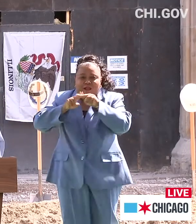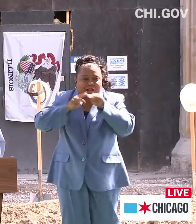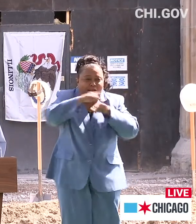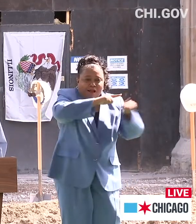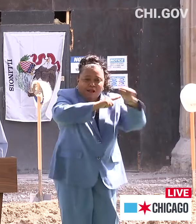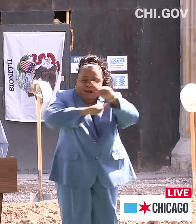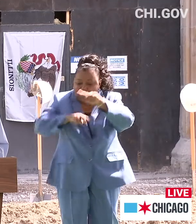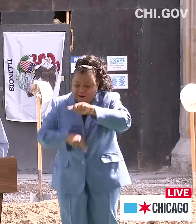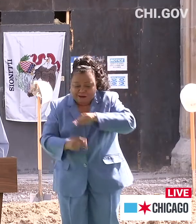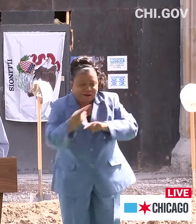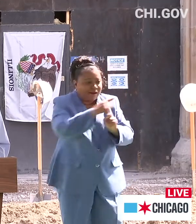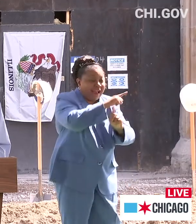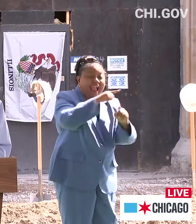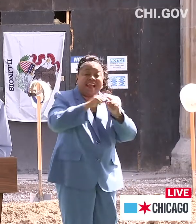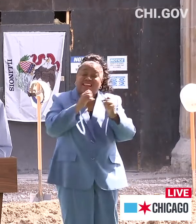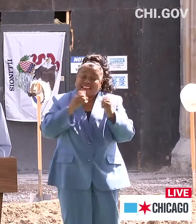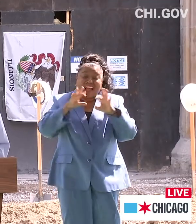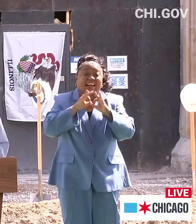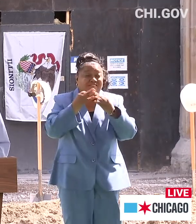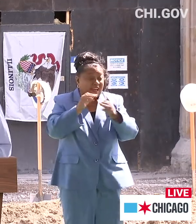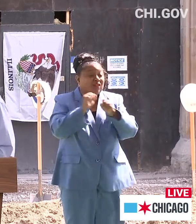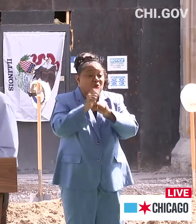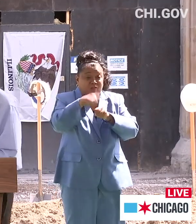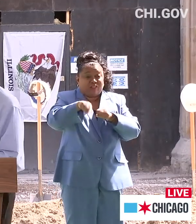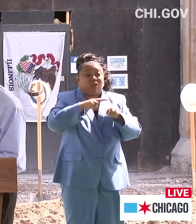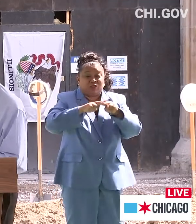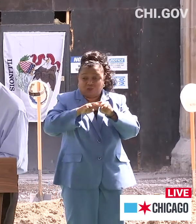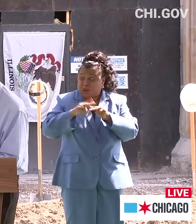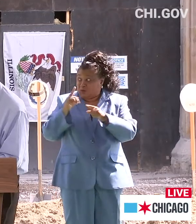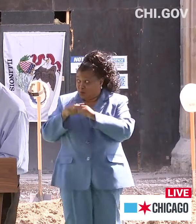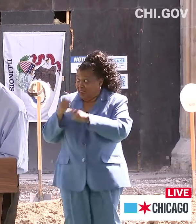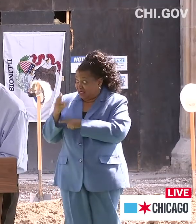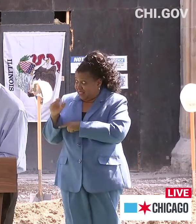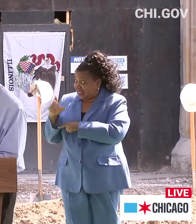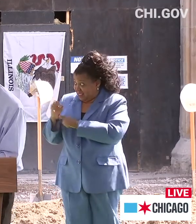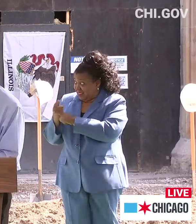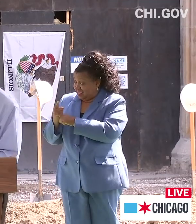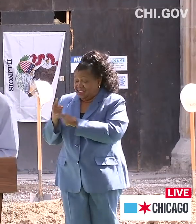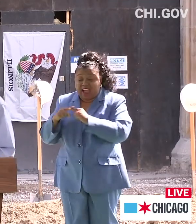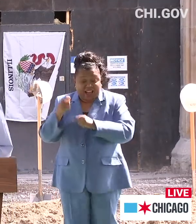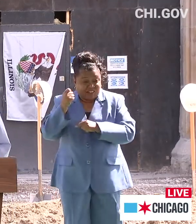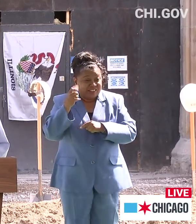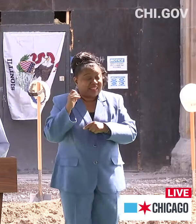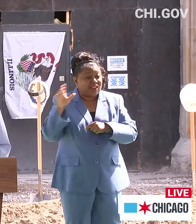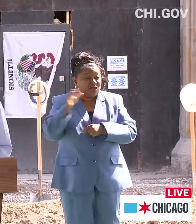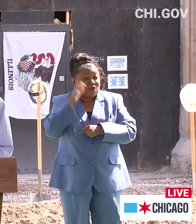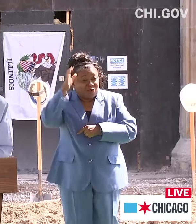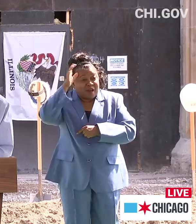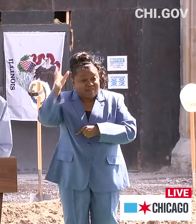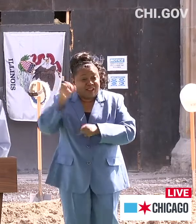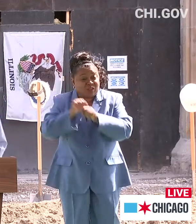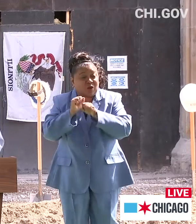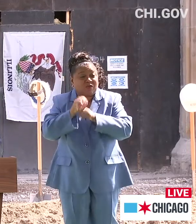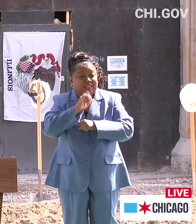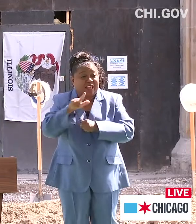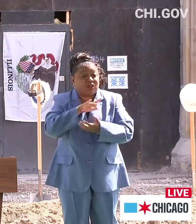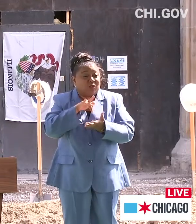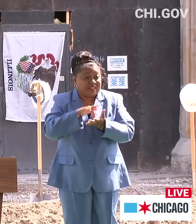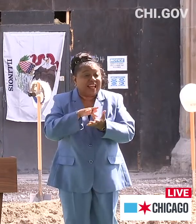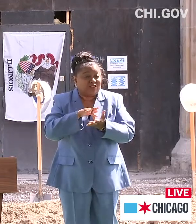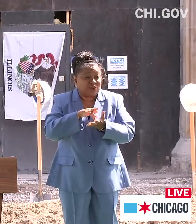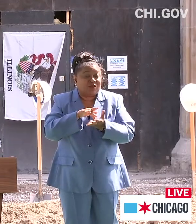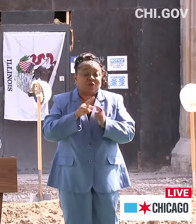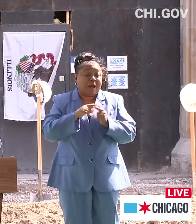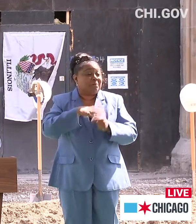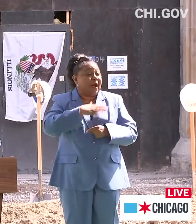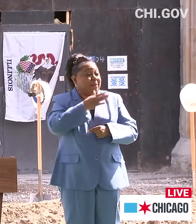in every direction. And a lot of families worked for those railroads, right, Colleen? Understand your grandfather worked for the Illinois Central.